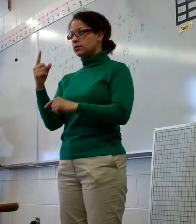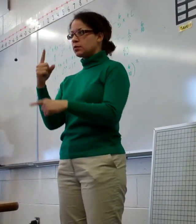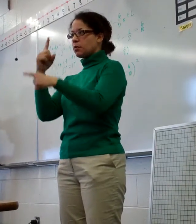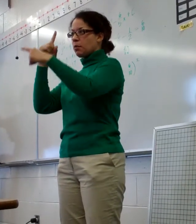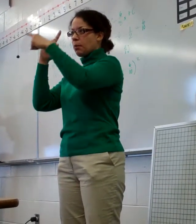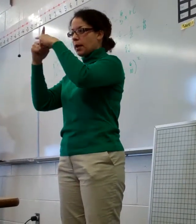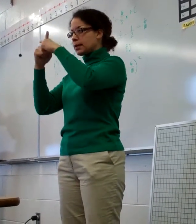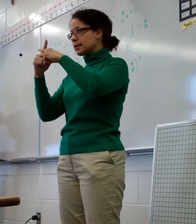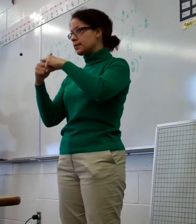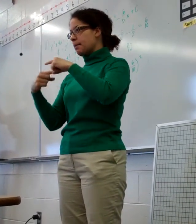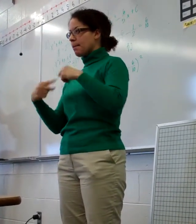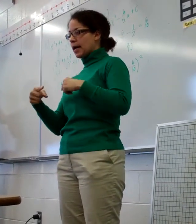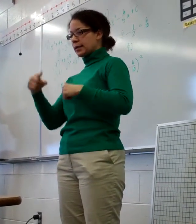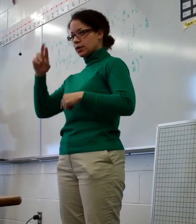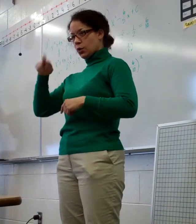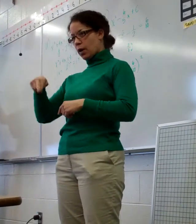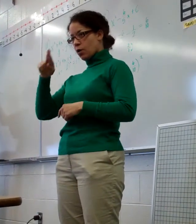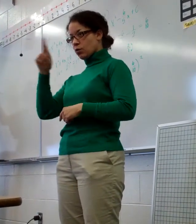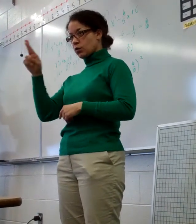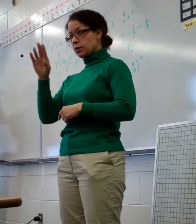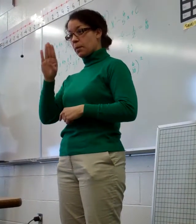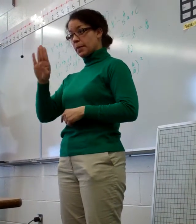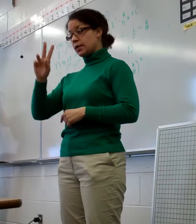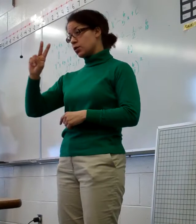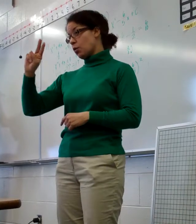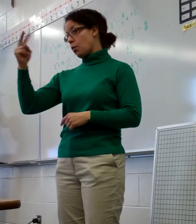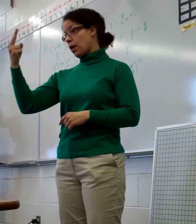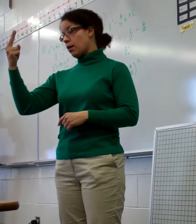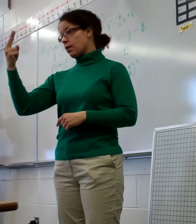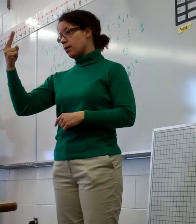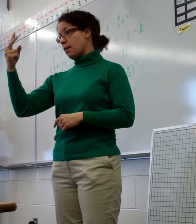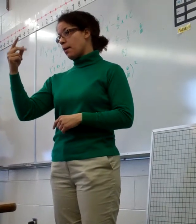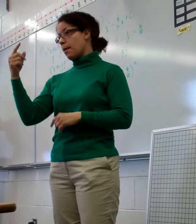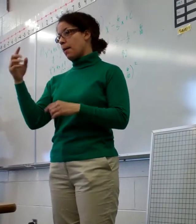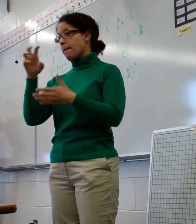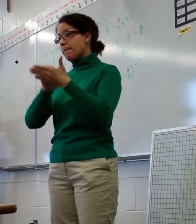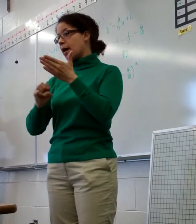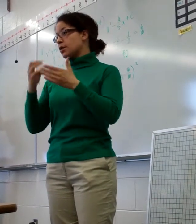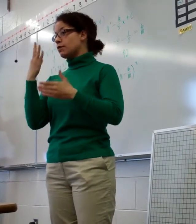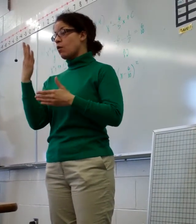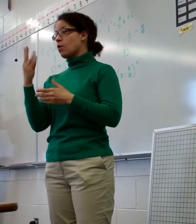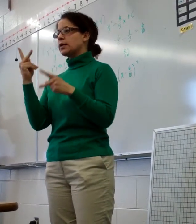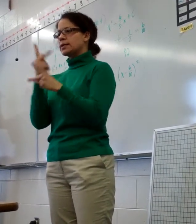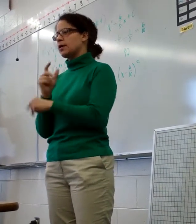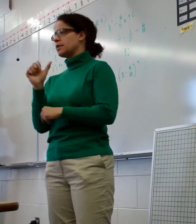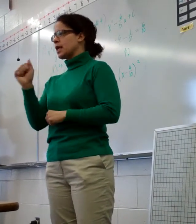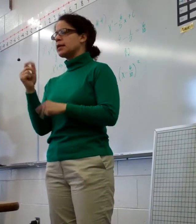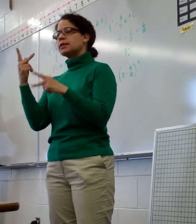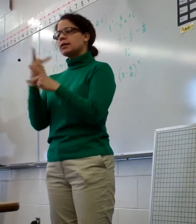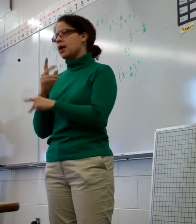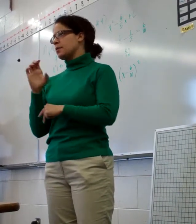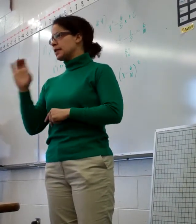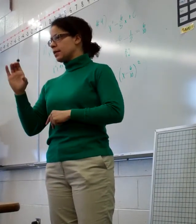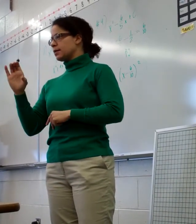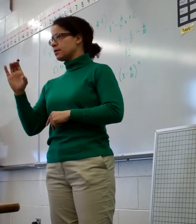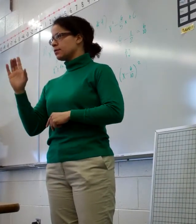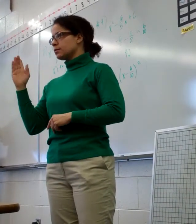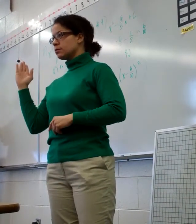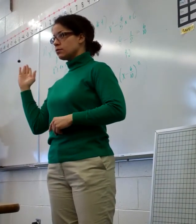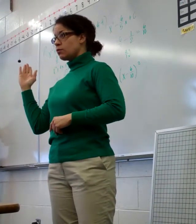root of b squared minus 4 times a times c, all over